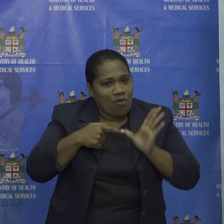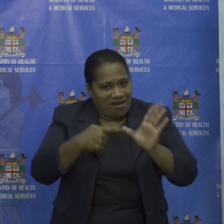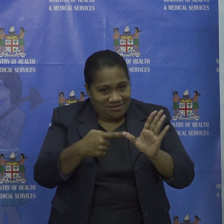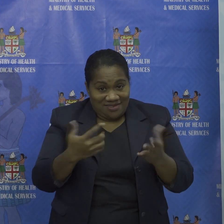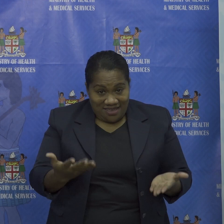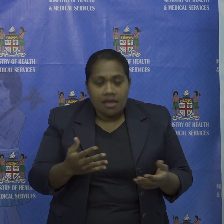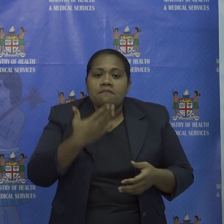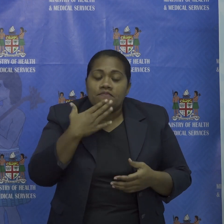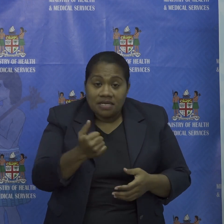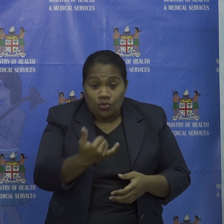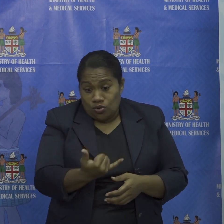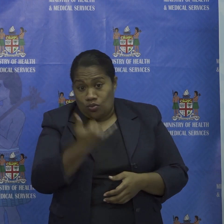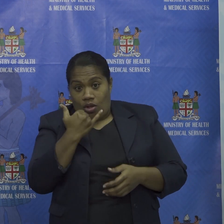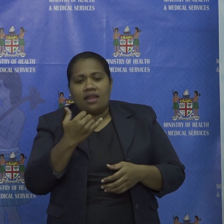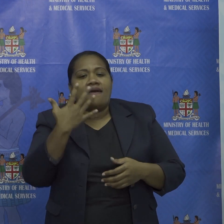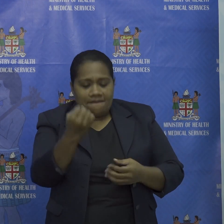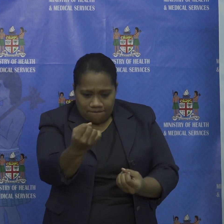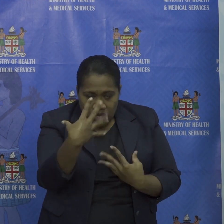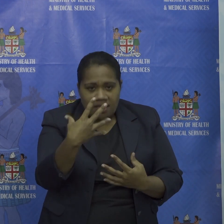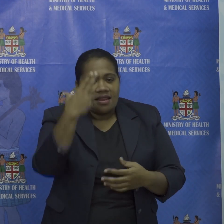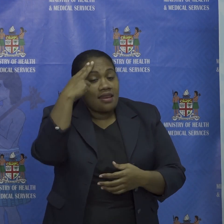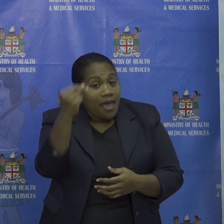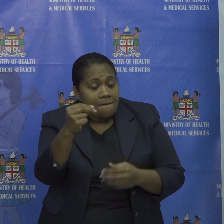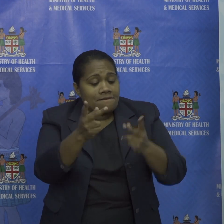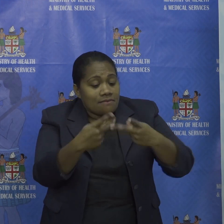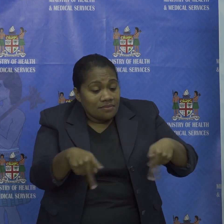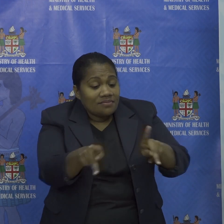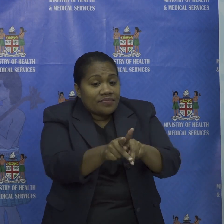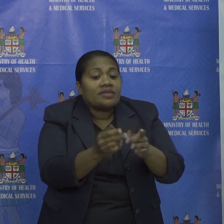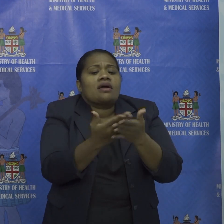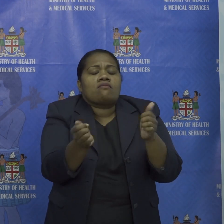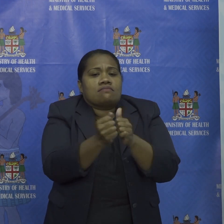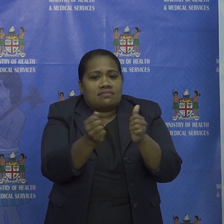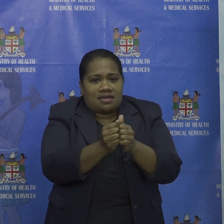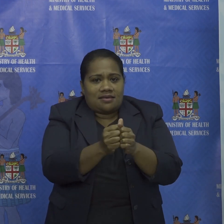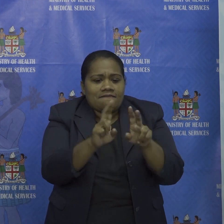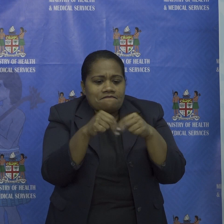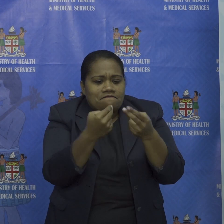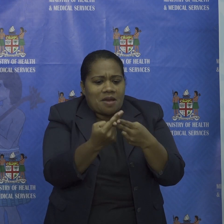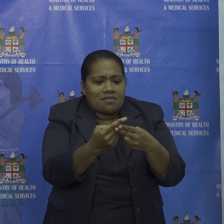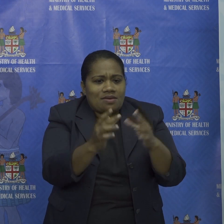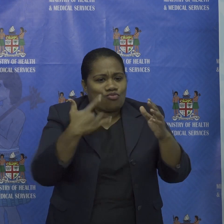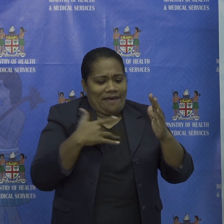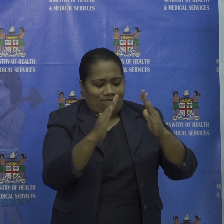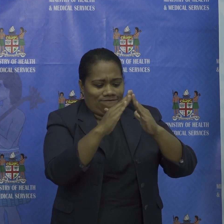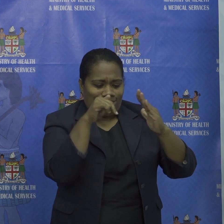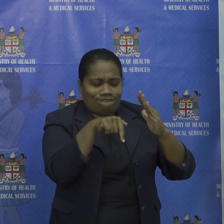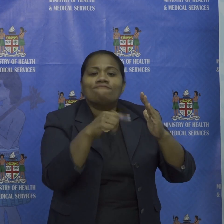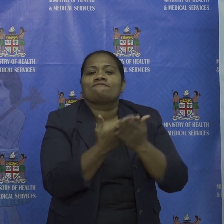your name, location, and number of family members, and the number of family members readily available.